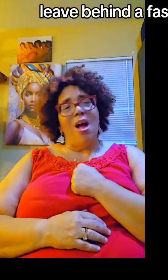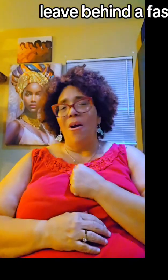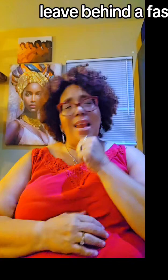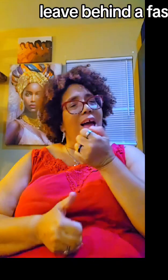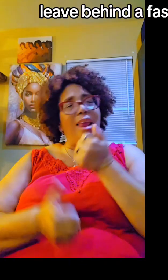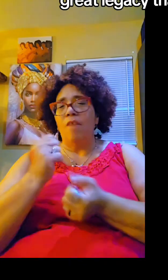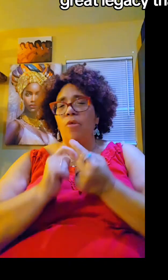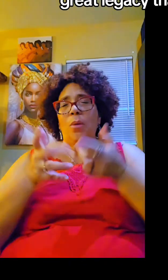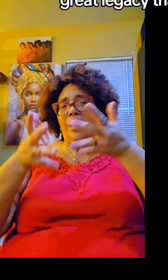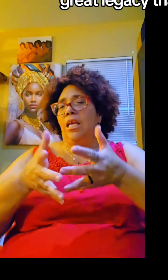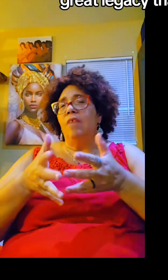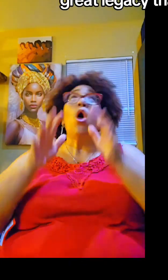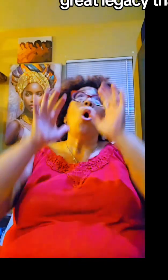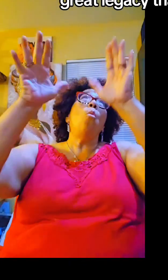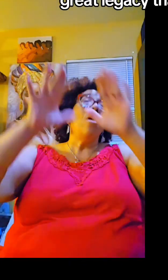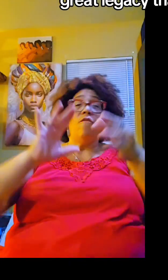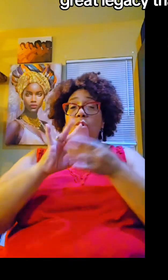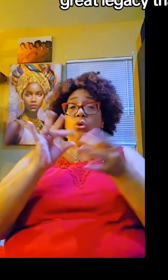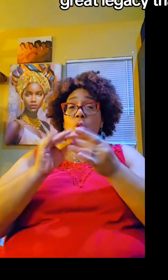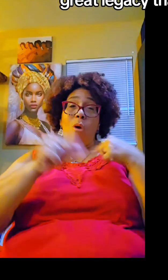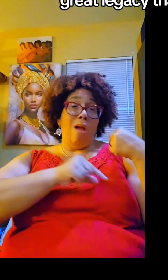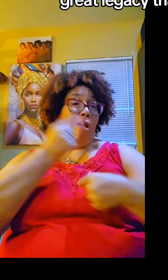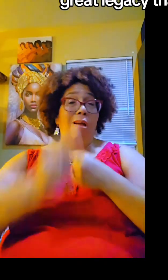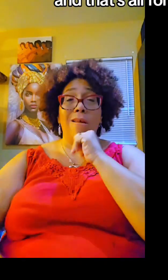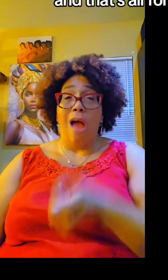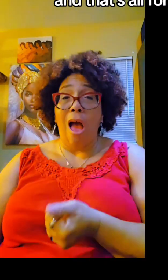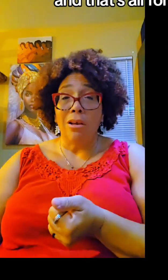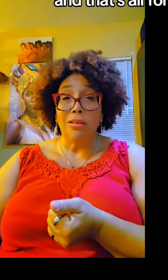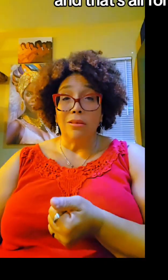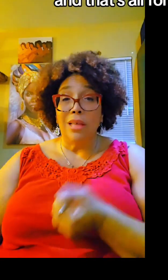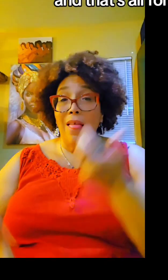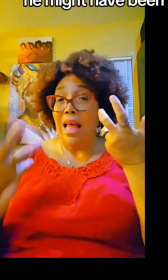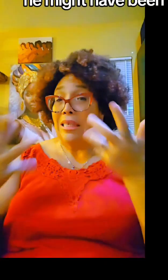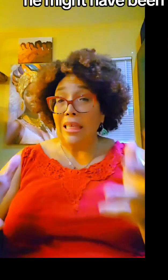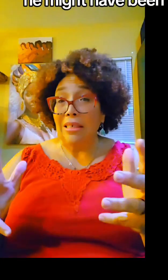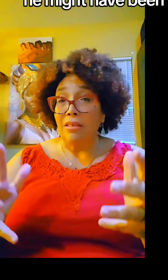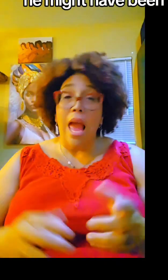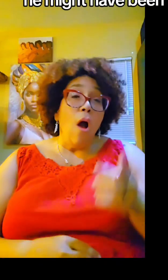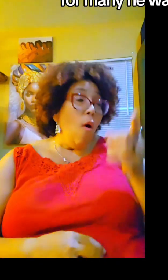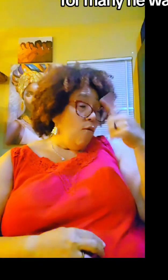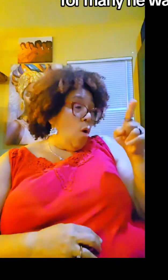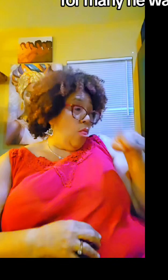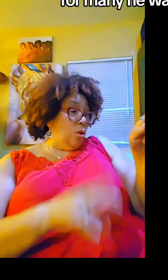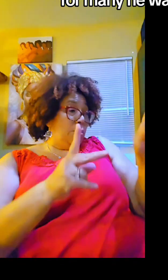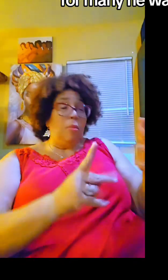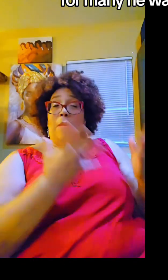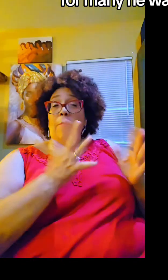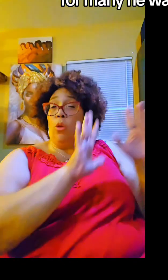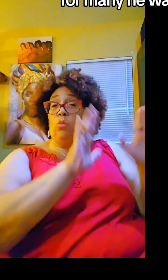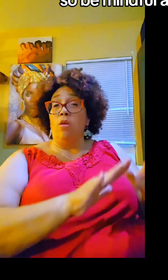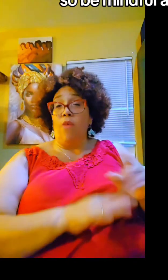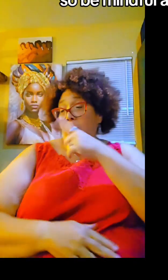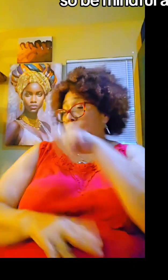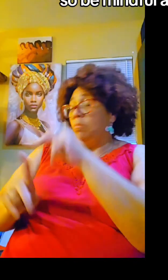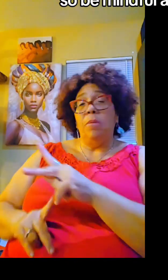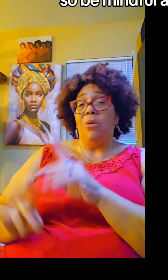a fascinating, great legacy. That's it, and that's all. For some, he might have been wonderful. For many, he was not.